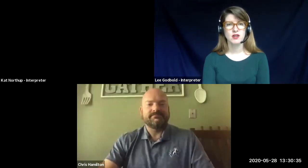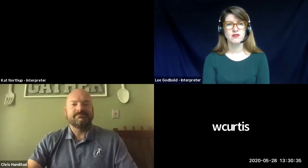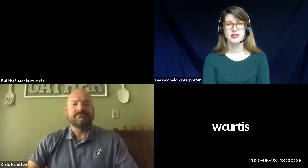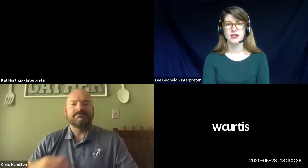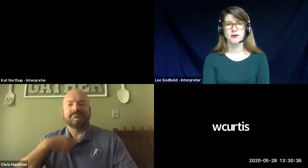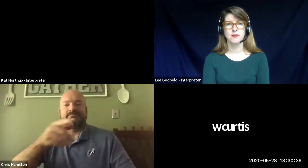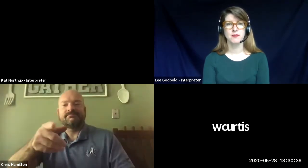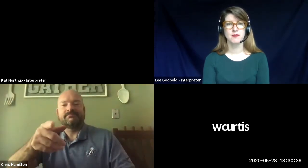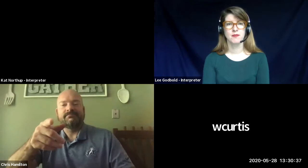All right, thank you.